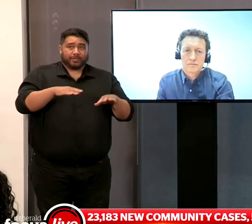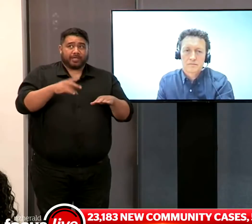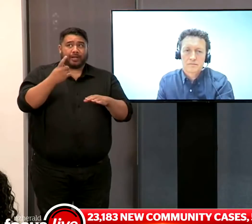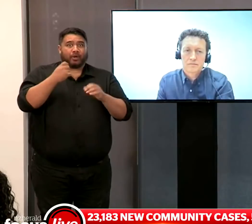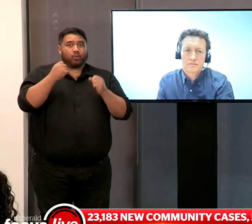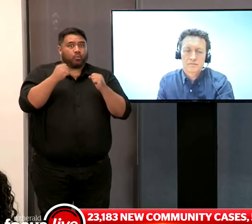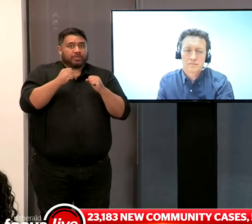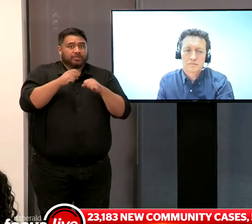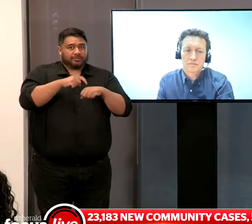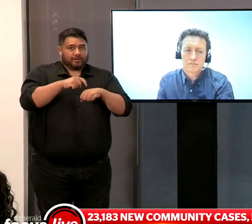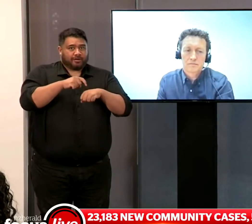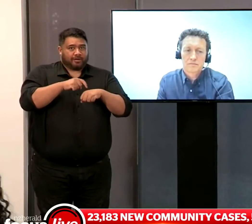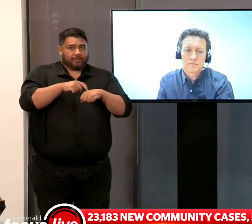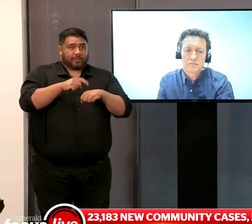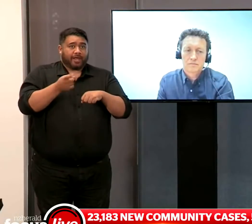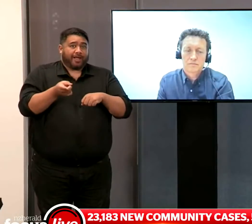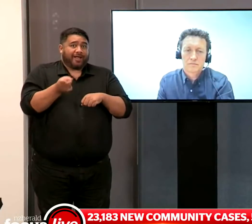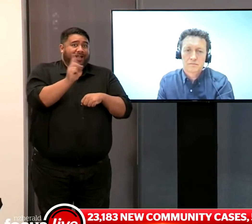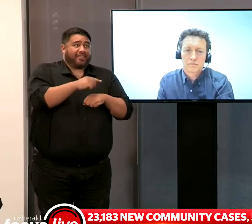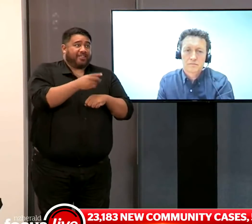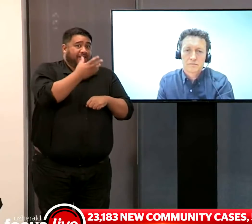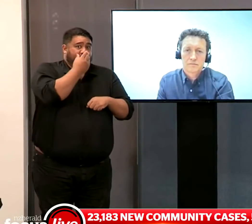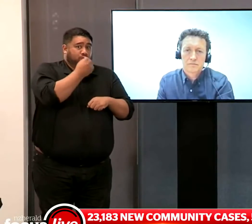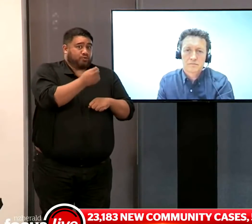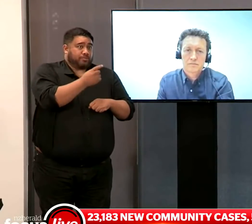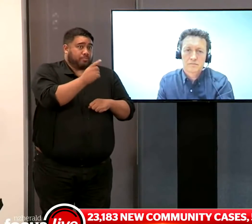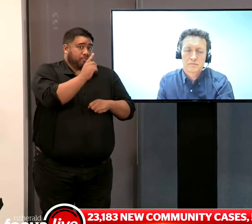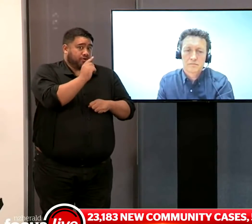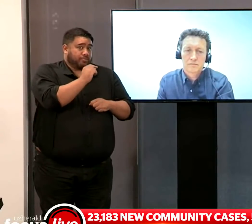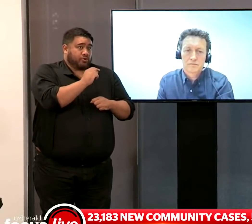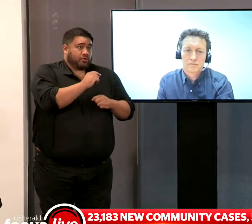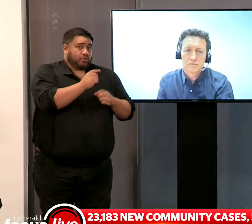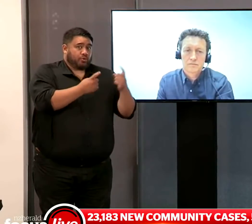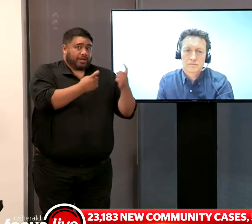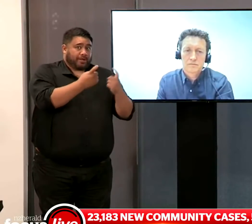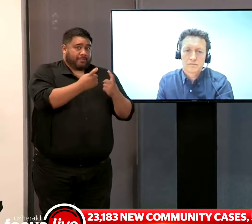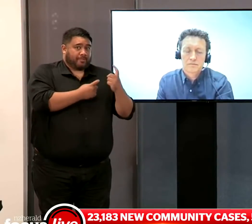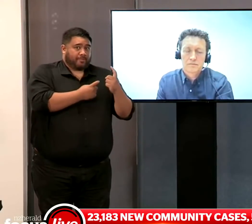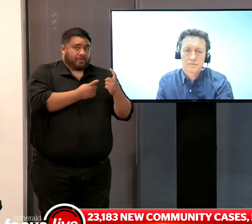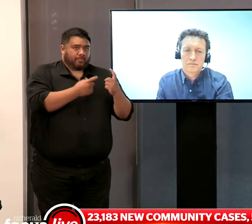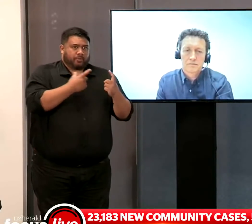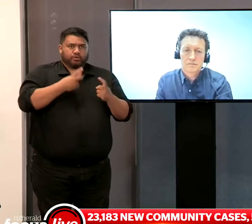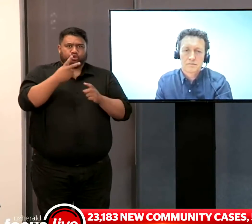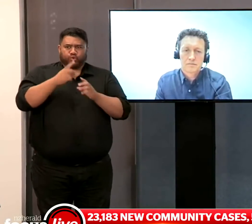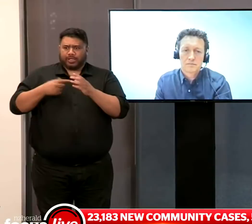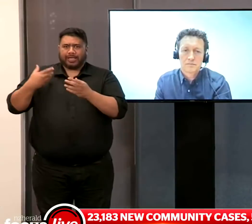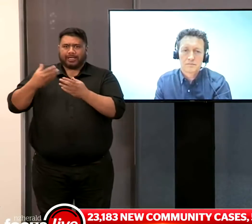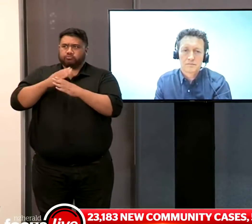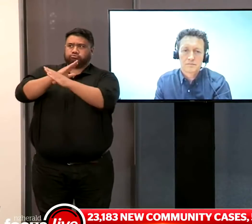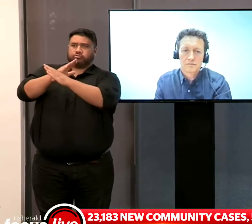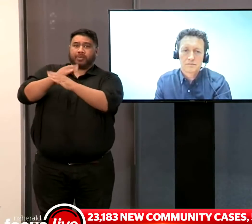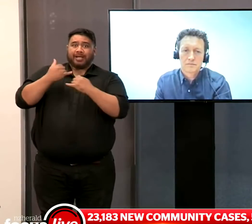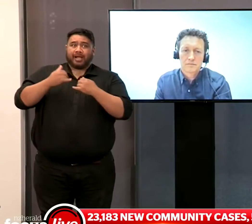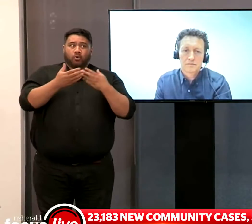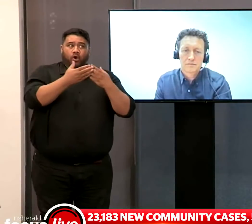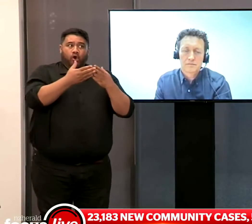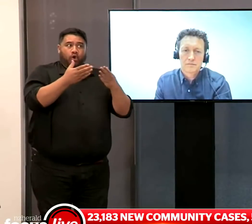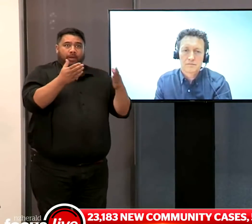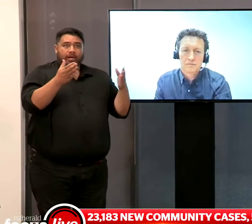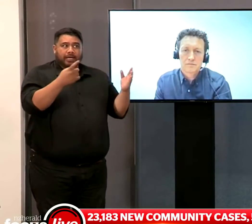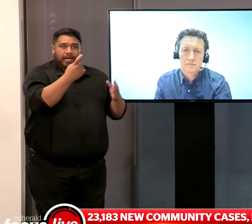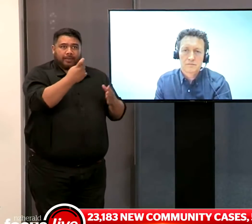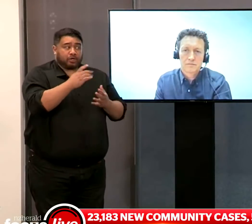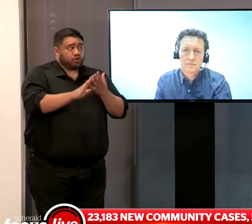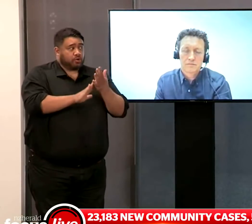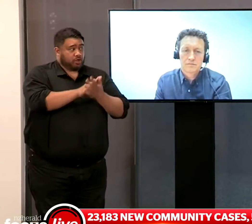viruses floating around. We have less restrictions this autumn compared to last year. I guess, are you expecting